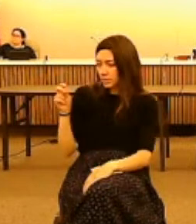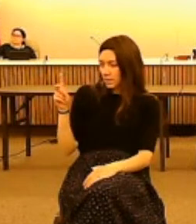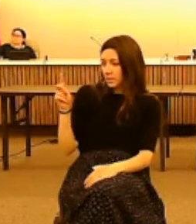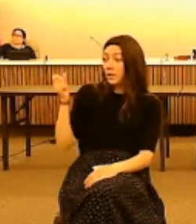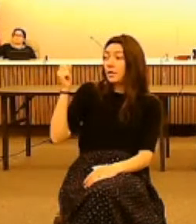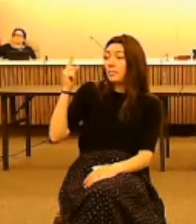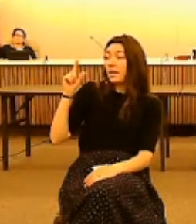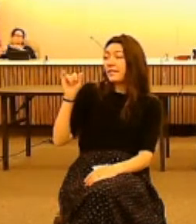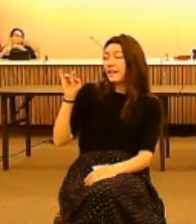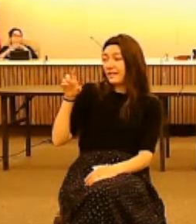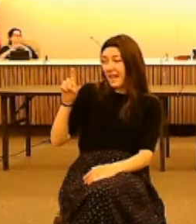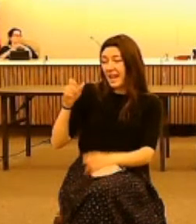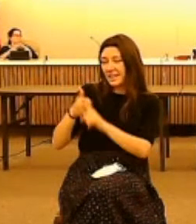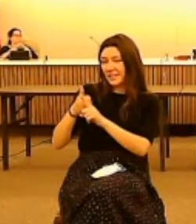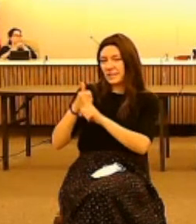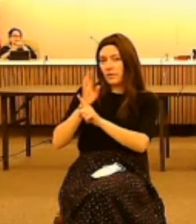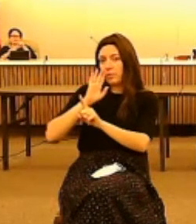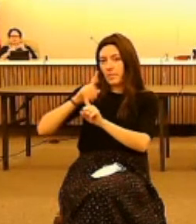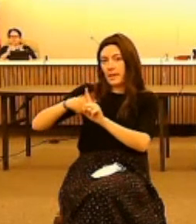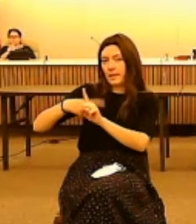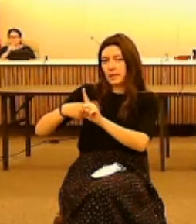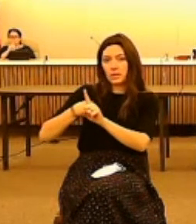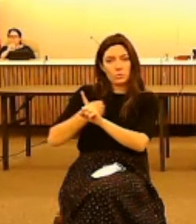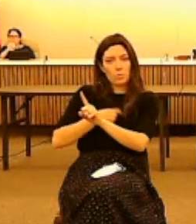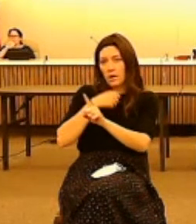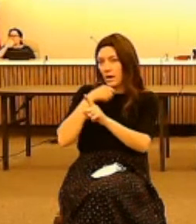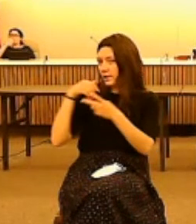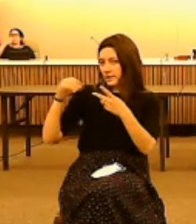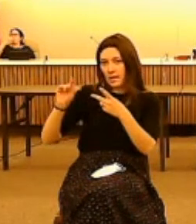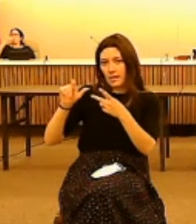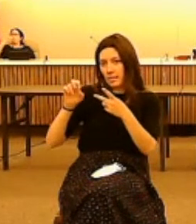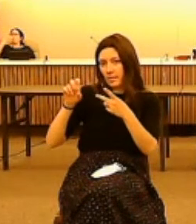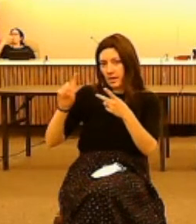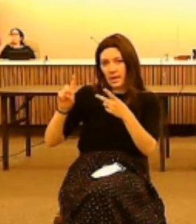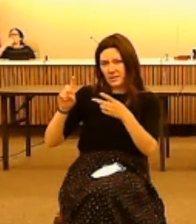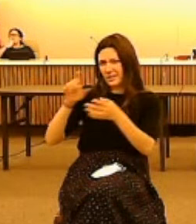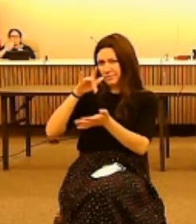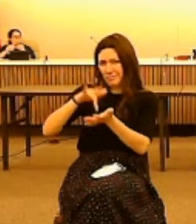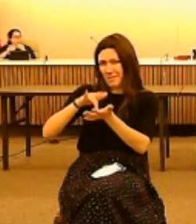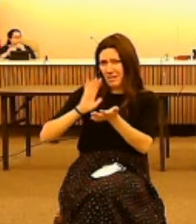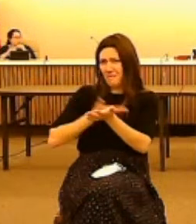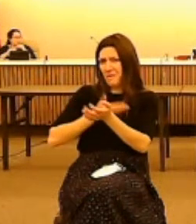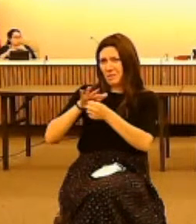be a land lease. We're not going to sell the land. Right. It's right in the middle of our DPW yard.